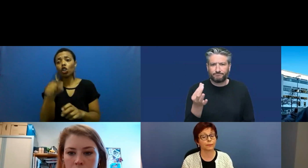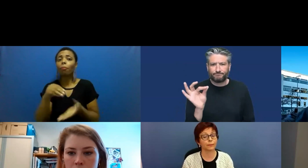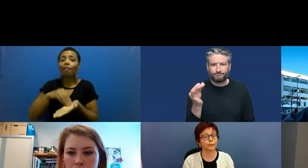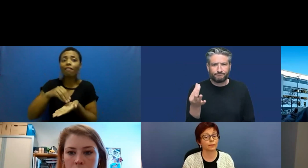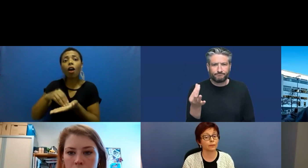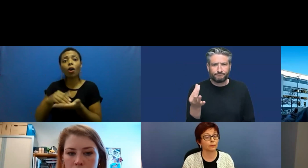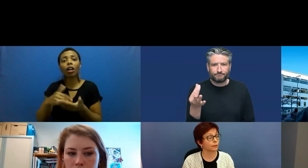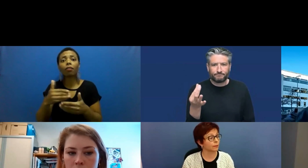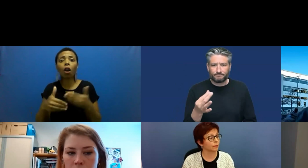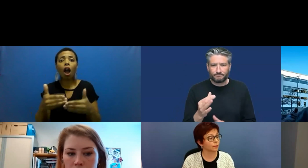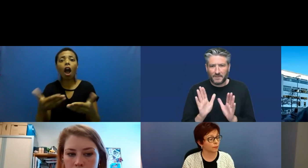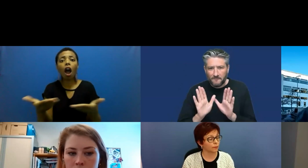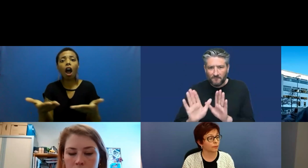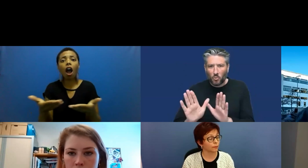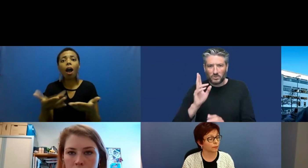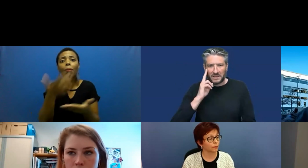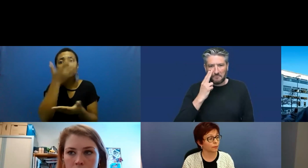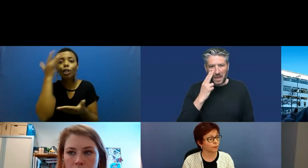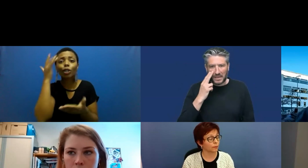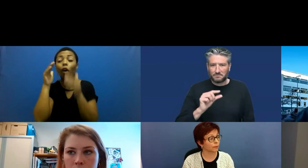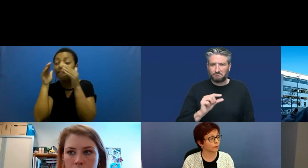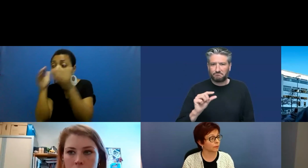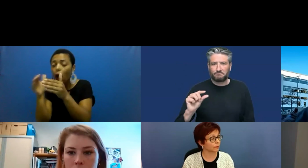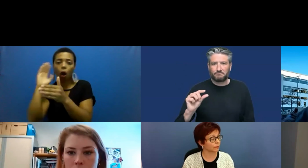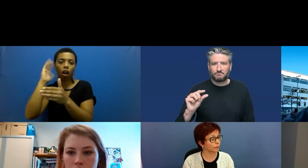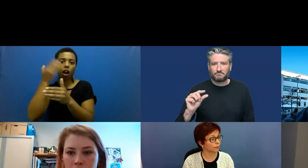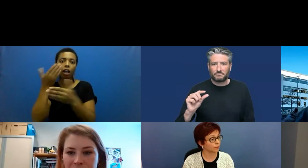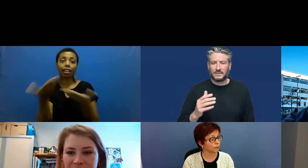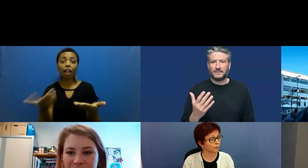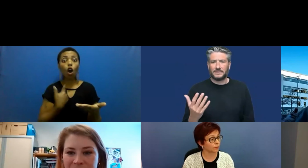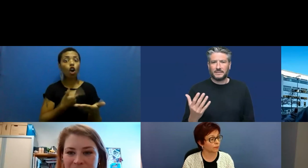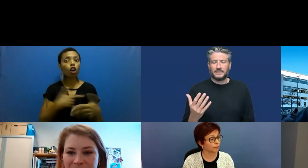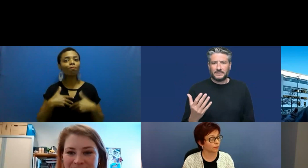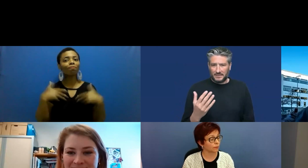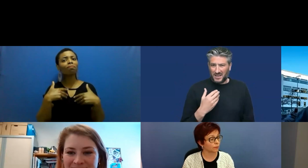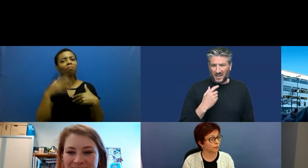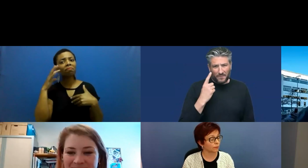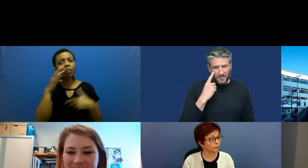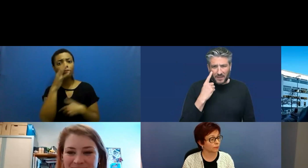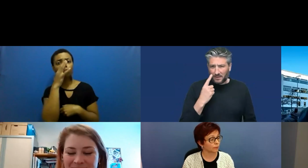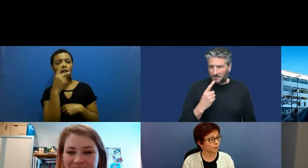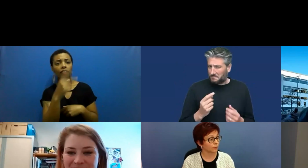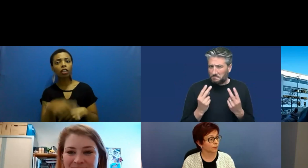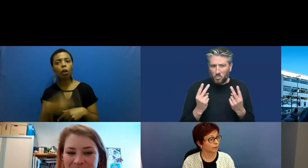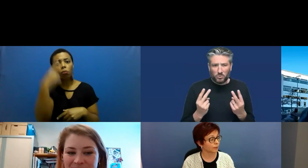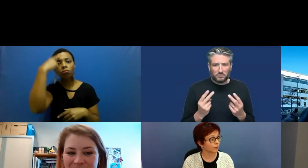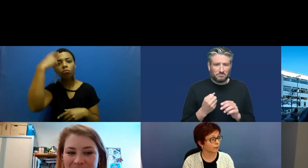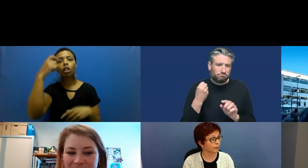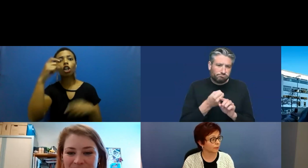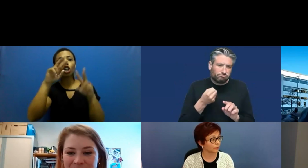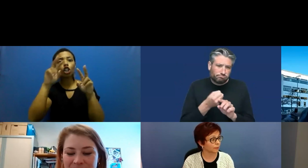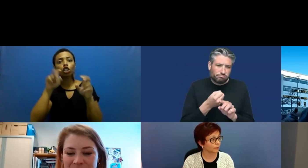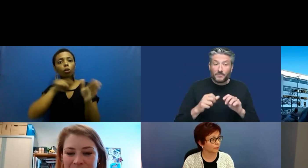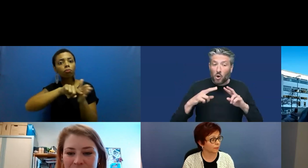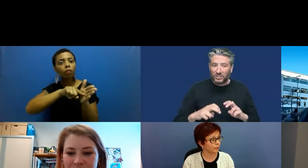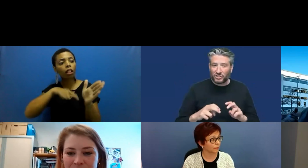with deafblindness. And so we would appreciate if you also did some lobbying on research policy. Yeah,